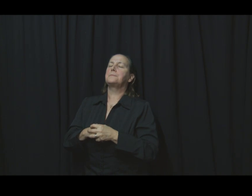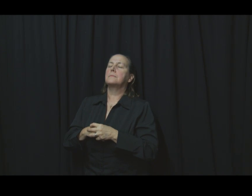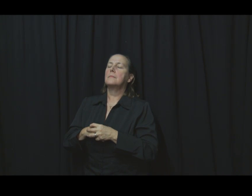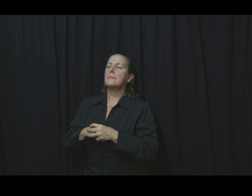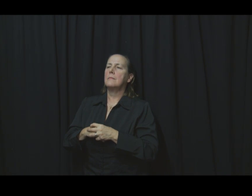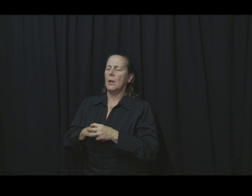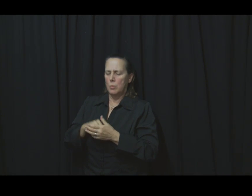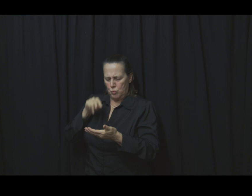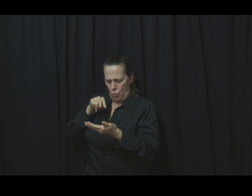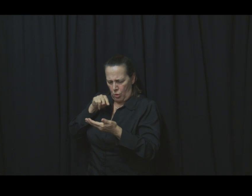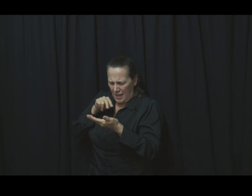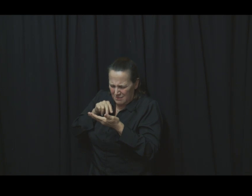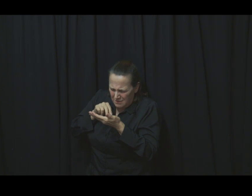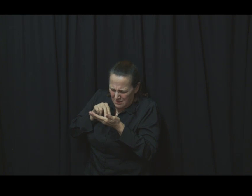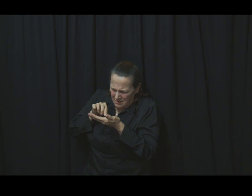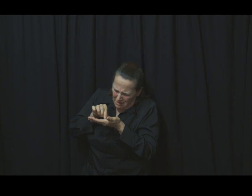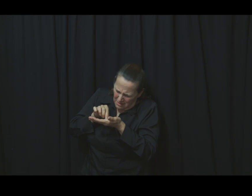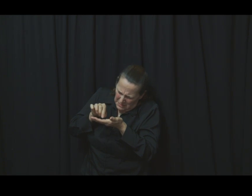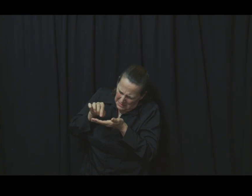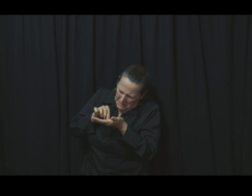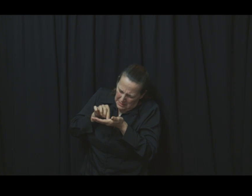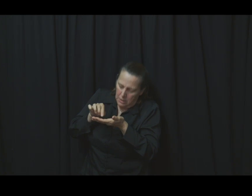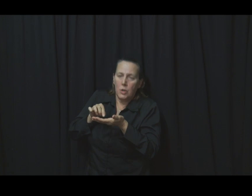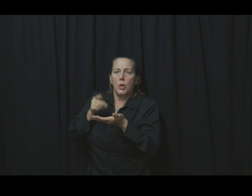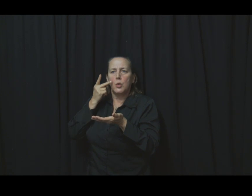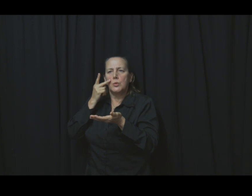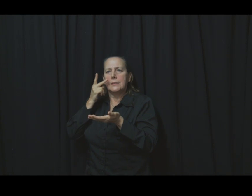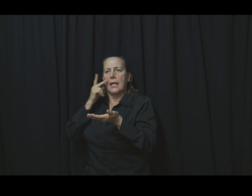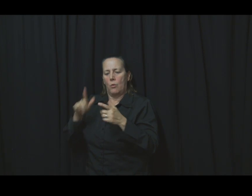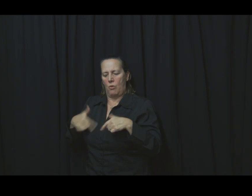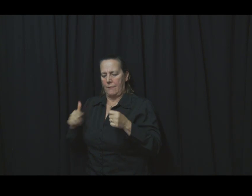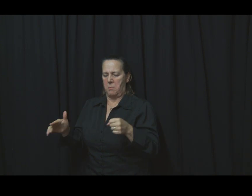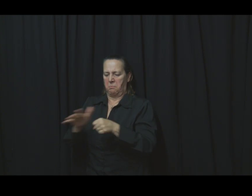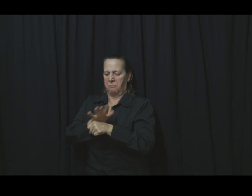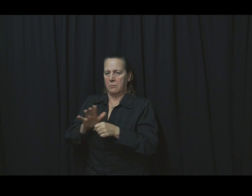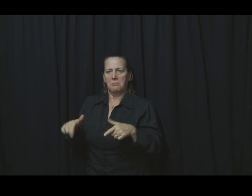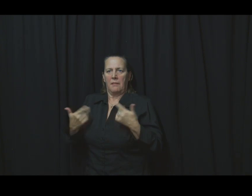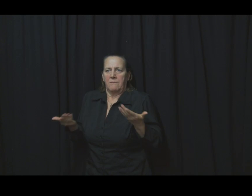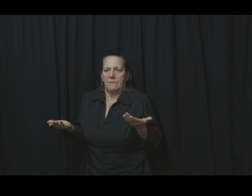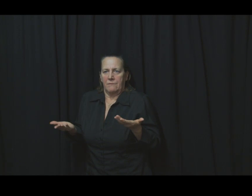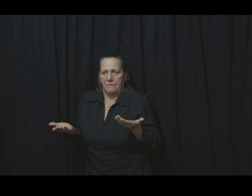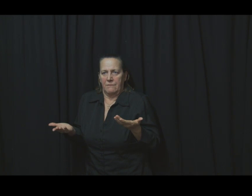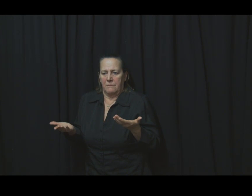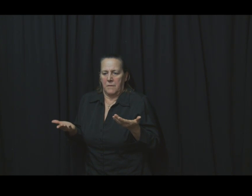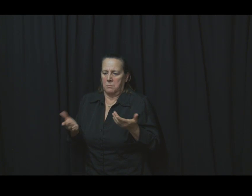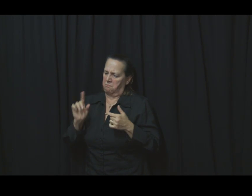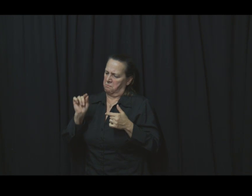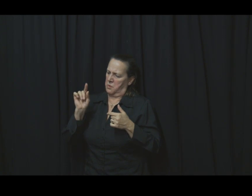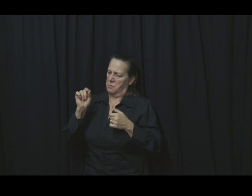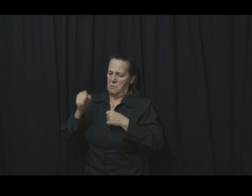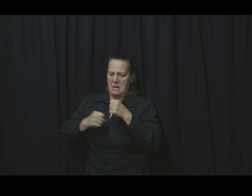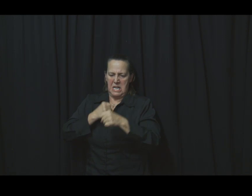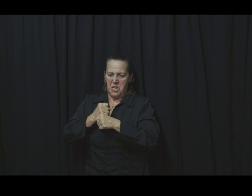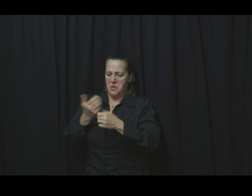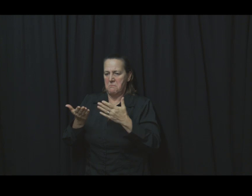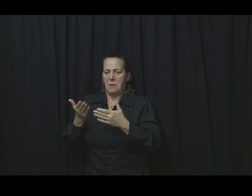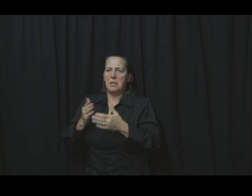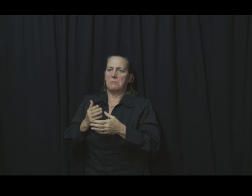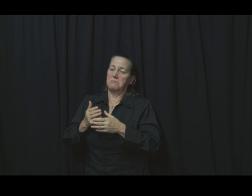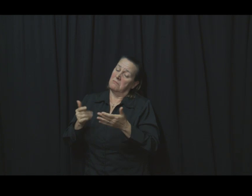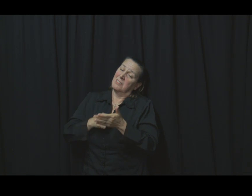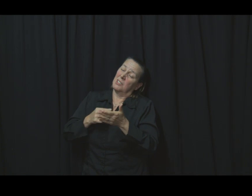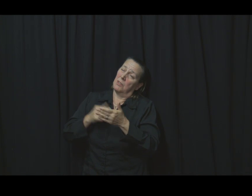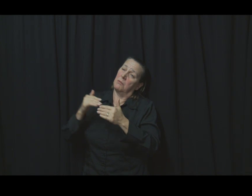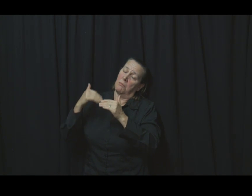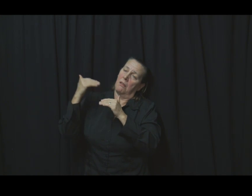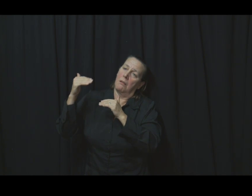it closely, you can see that they live their entire lives. They lived typically 20 years, sometimes more than that, if the